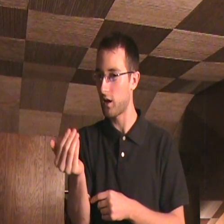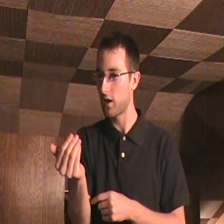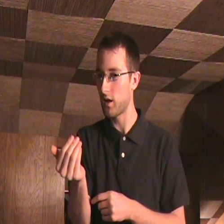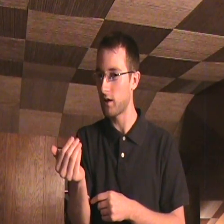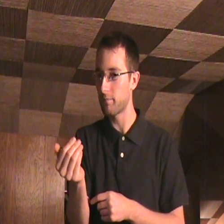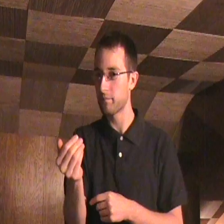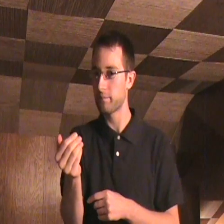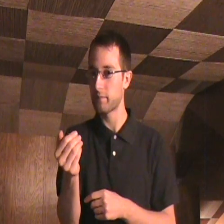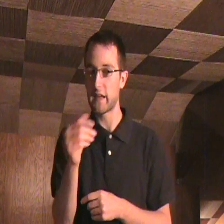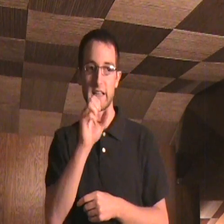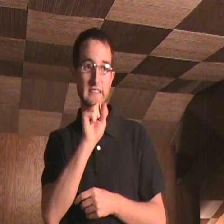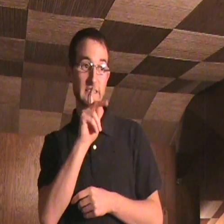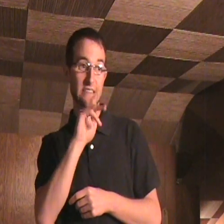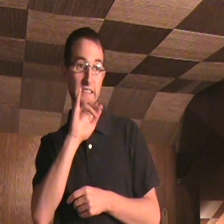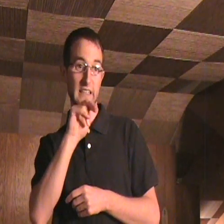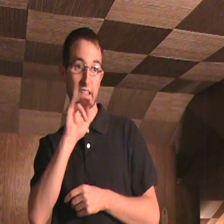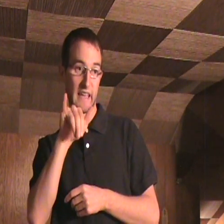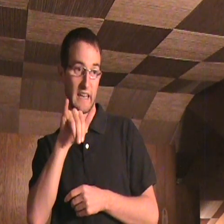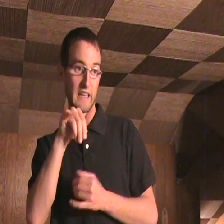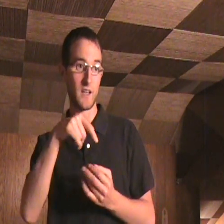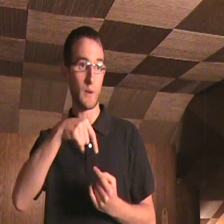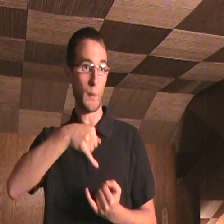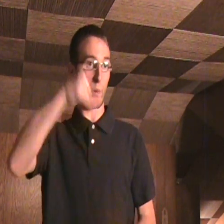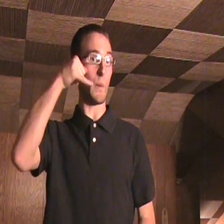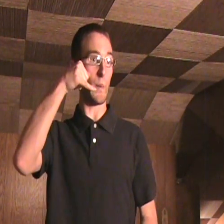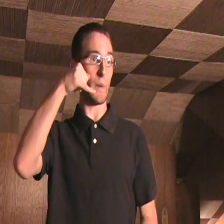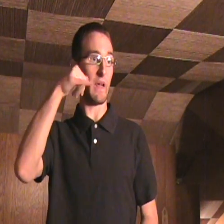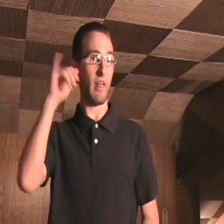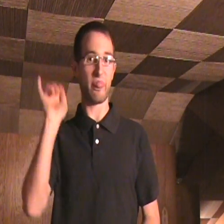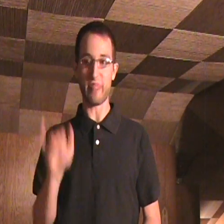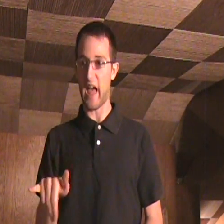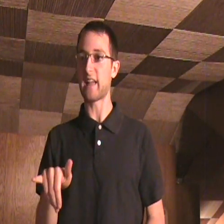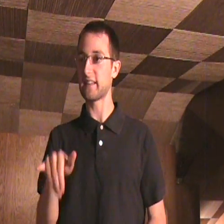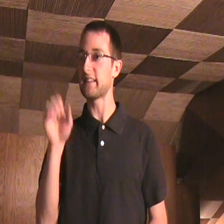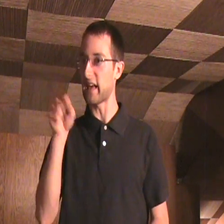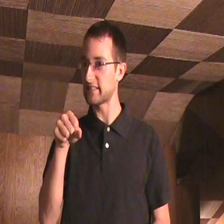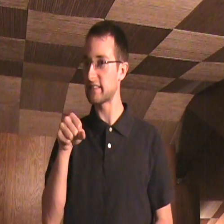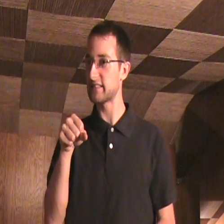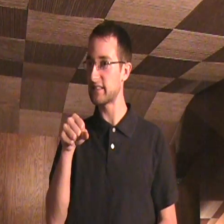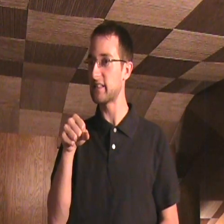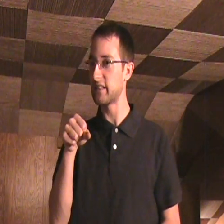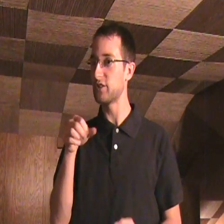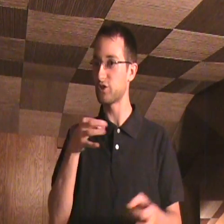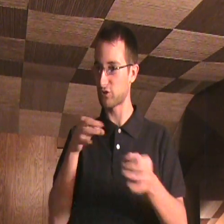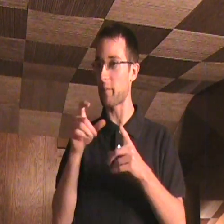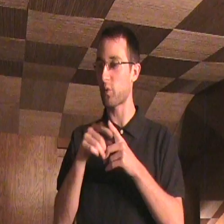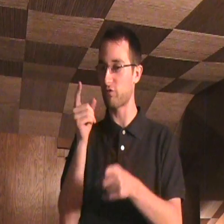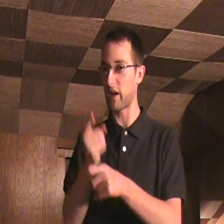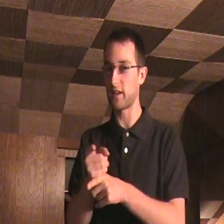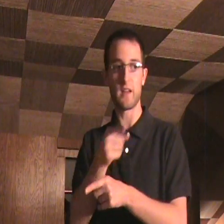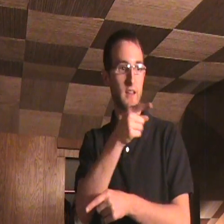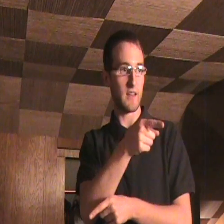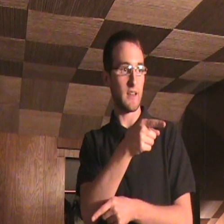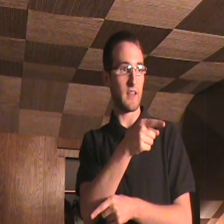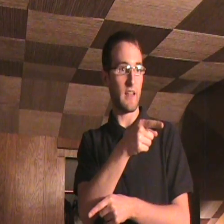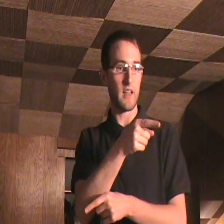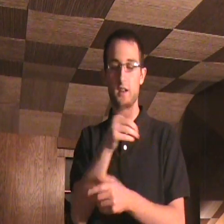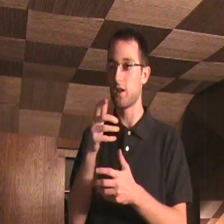Skinny. Skinny. That's a describing word. Pretty. And Ivana? Fat. And those